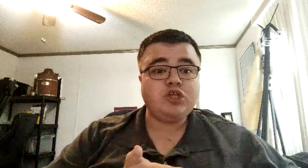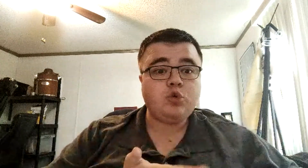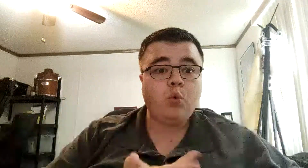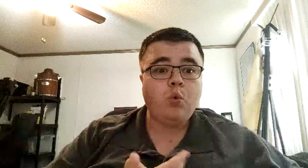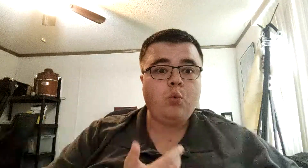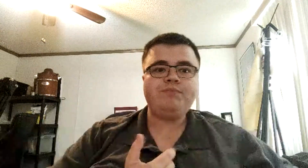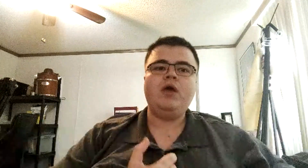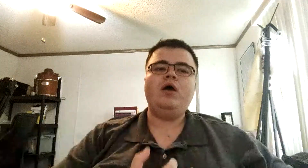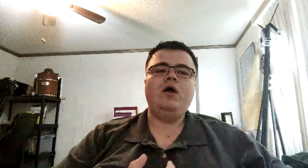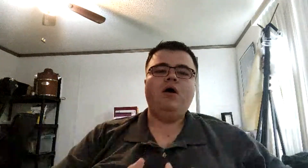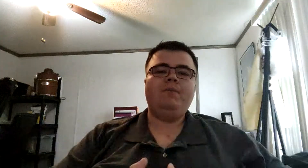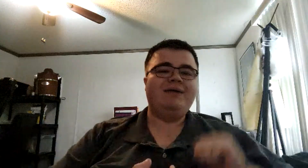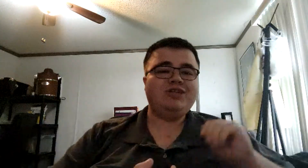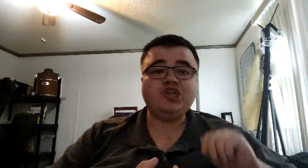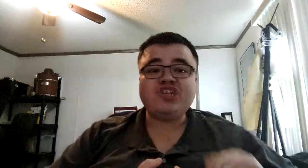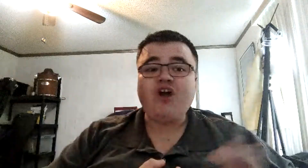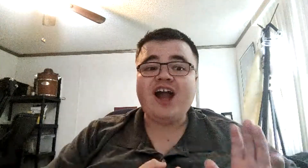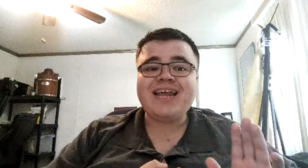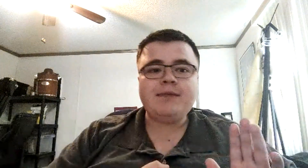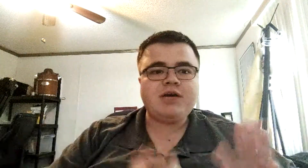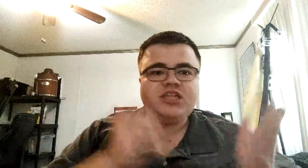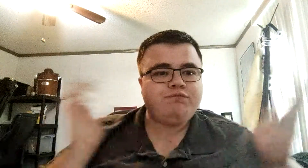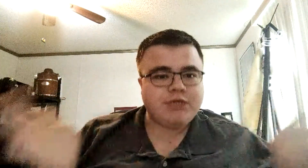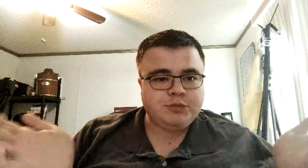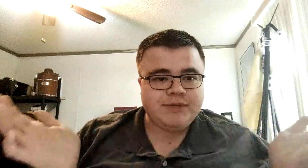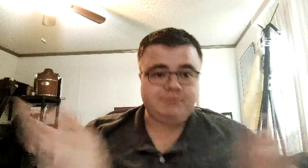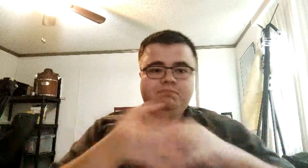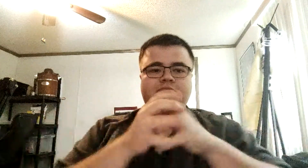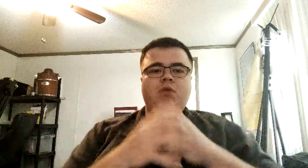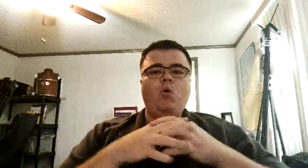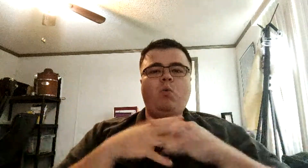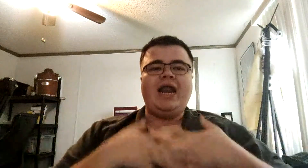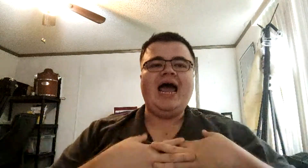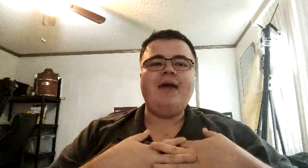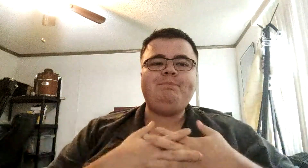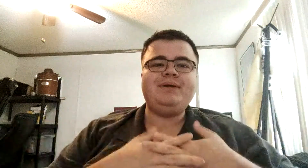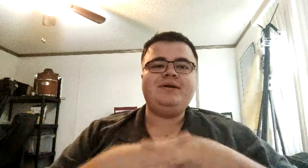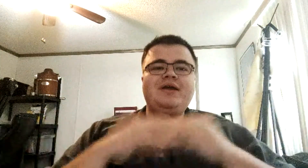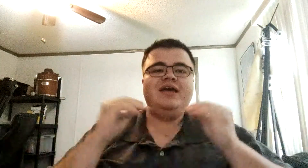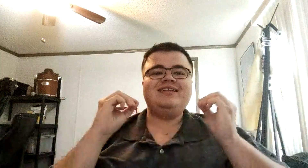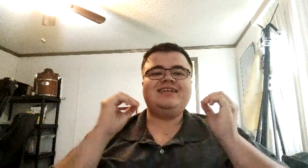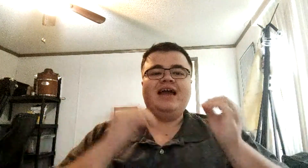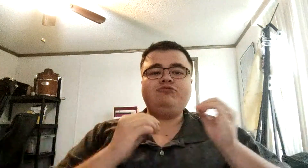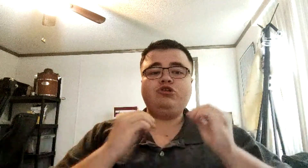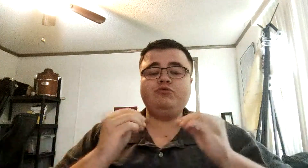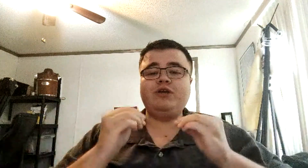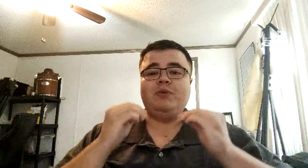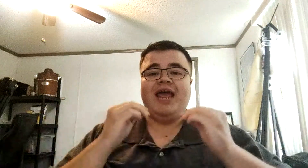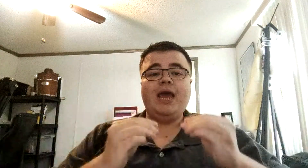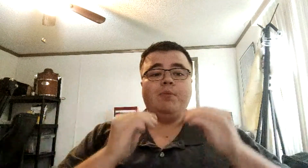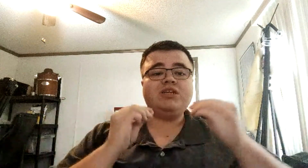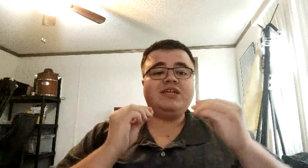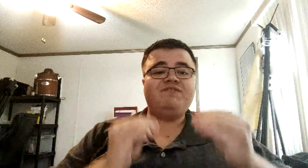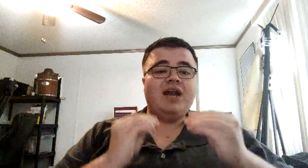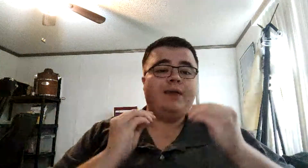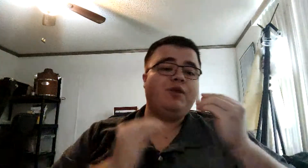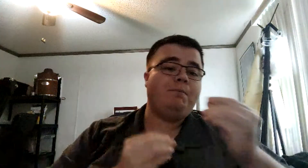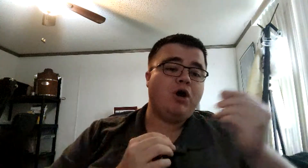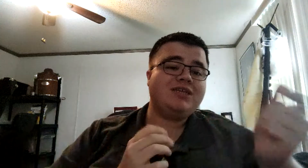school, maybe just got in because of freshmen. What happened? the deaf children were able to develop the